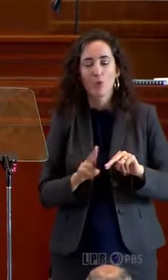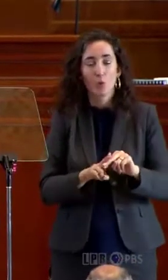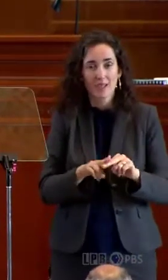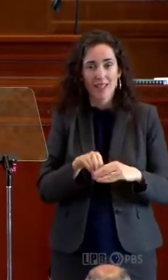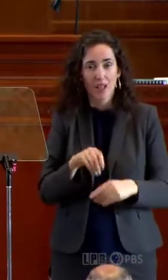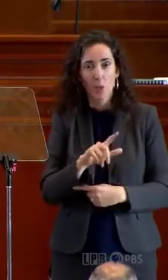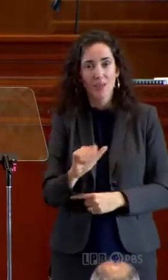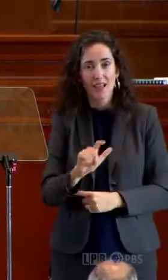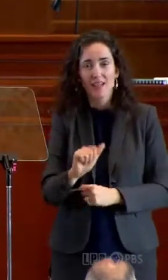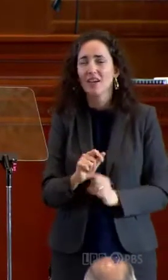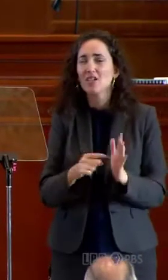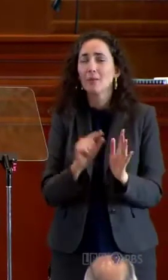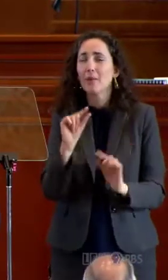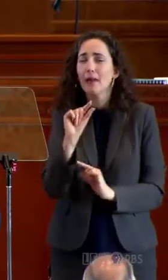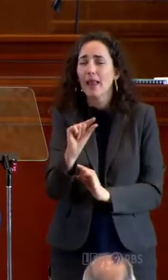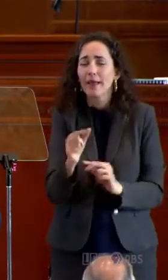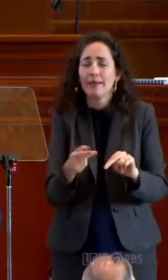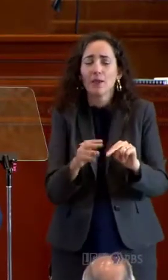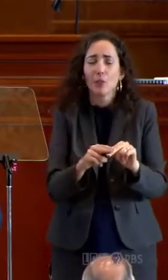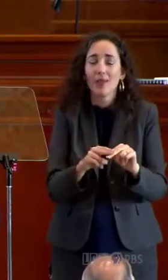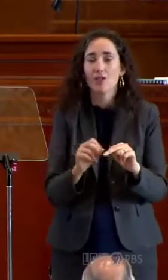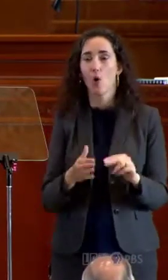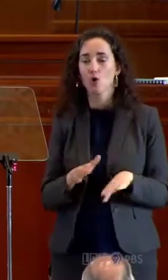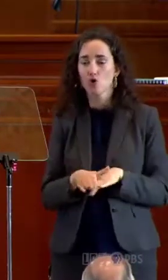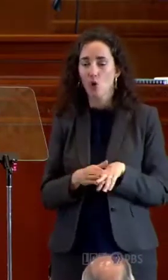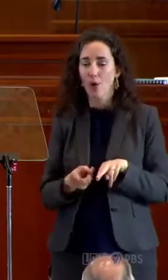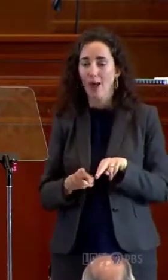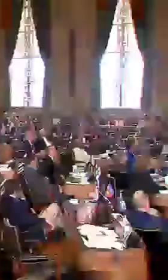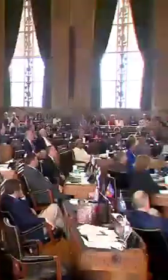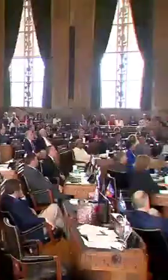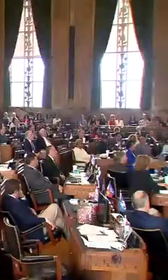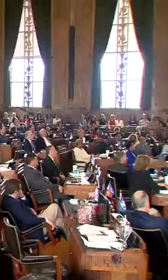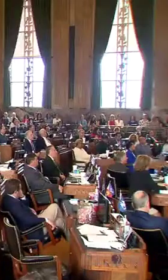even very modestly or very gradually, fail.